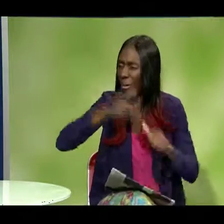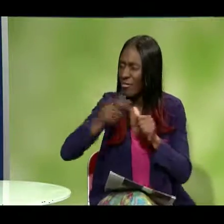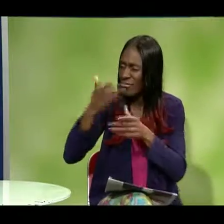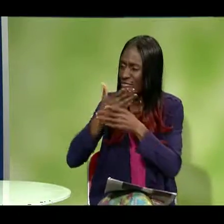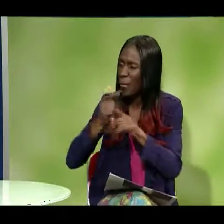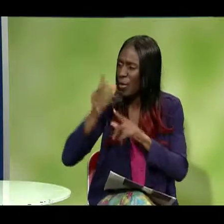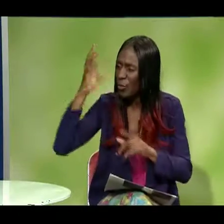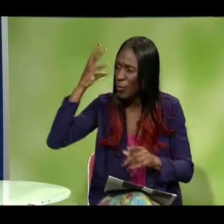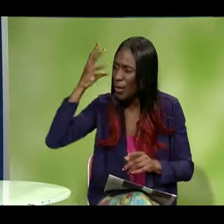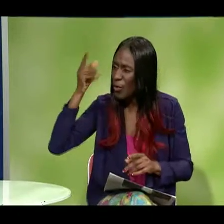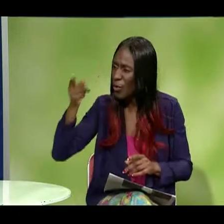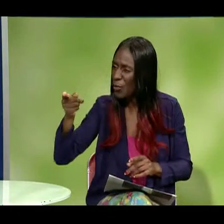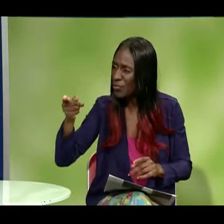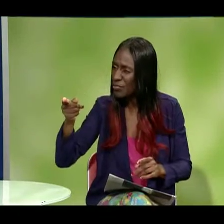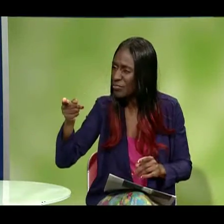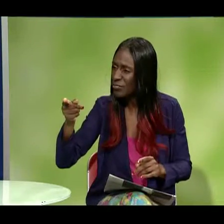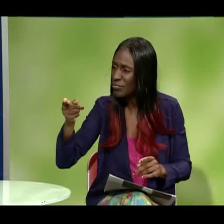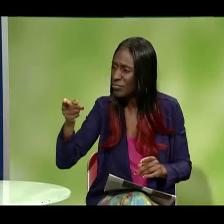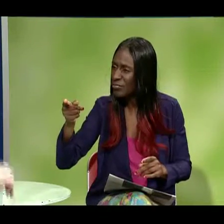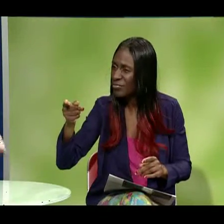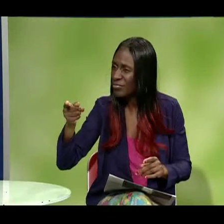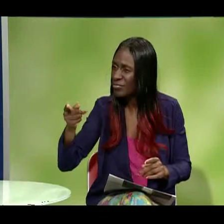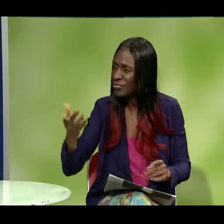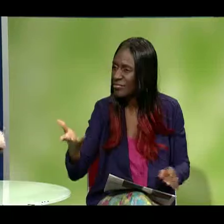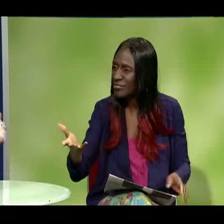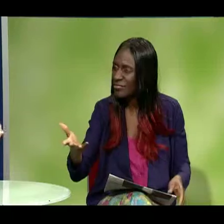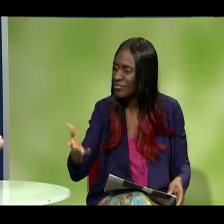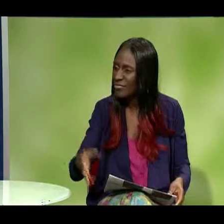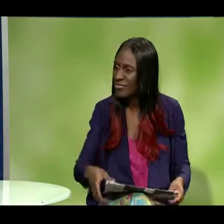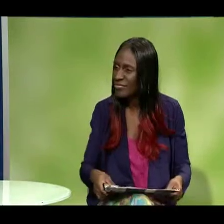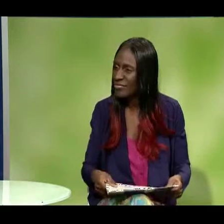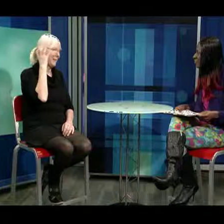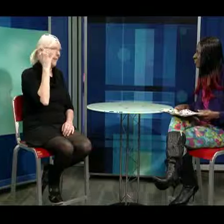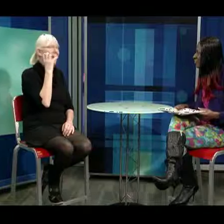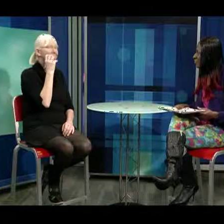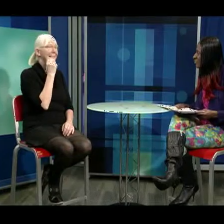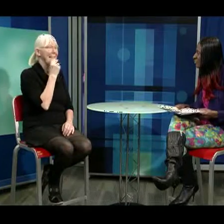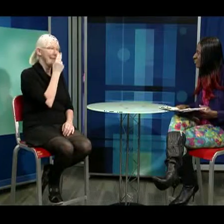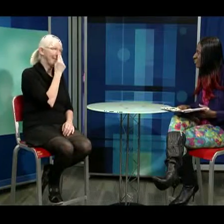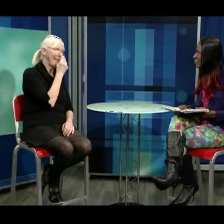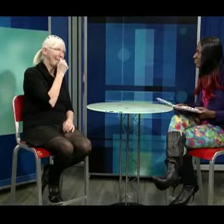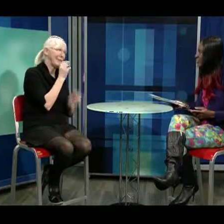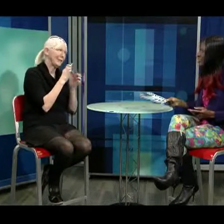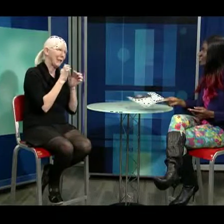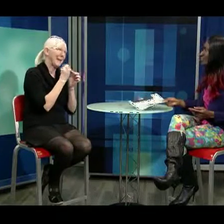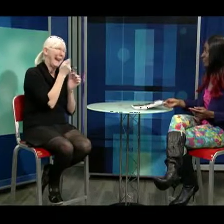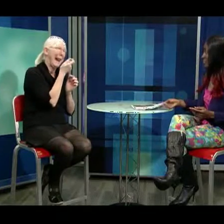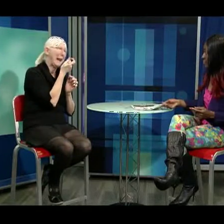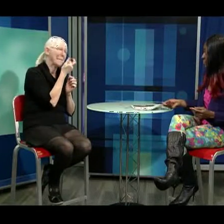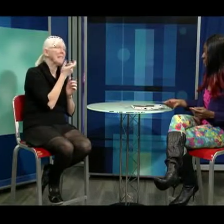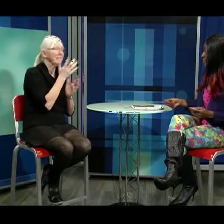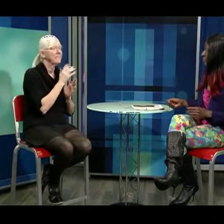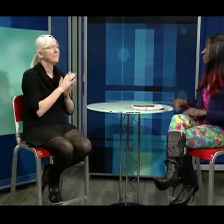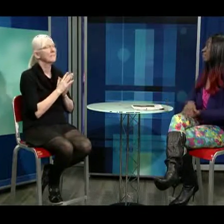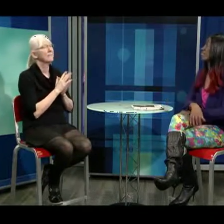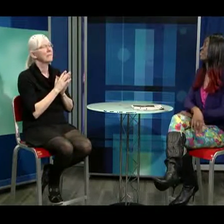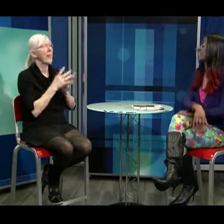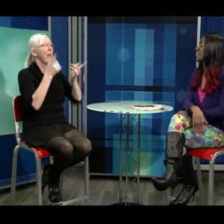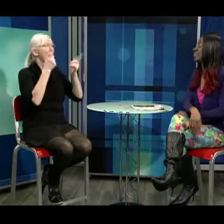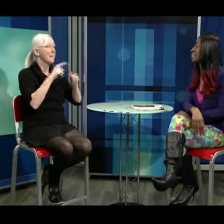Oh, you know what? I remember you were talking something about the radio as well I wanted to ask you about. Oh, yeah, it was actually a funny story.